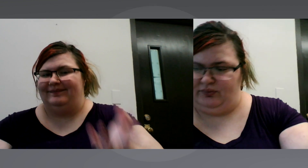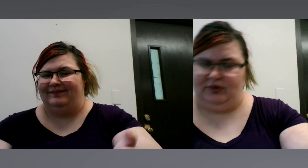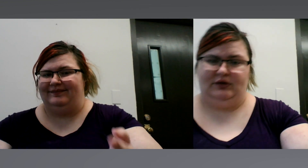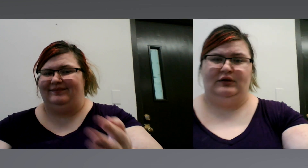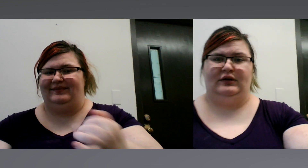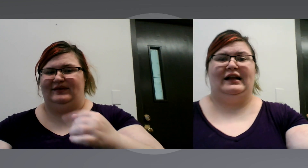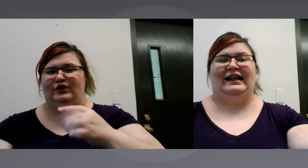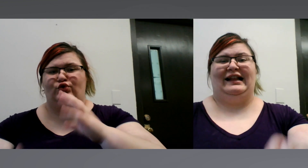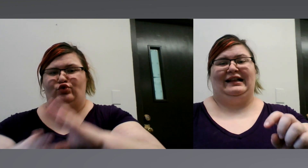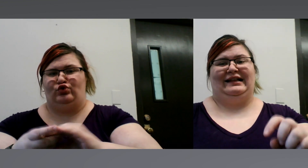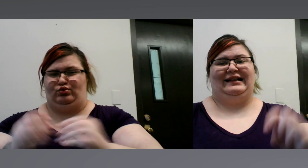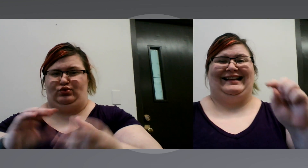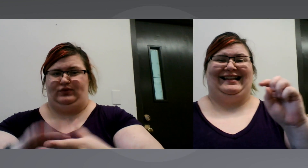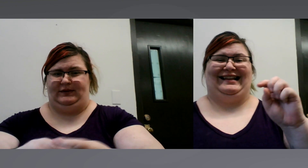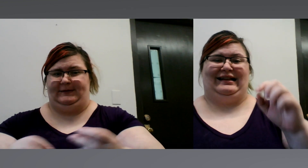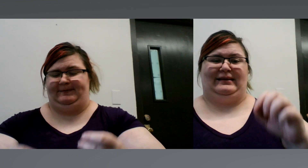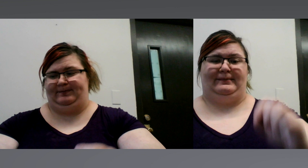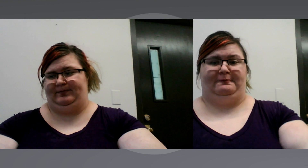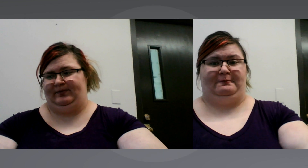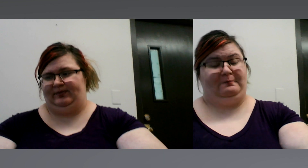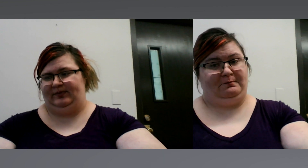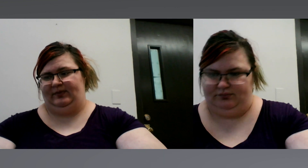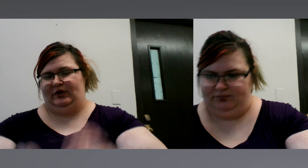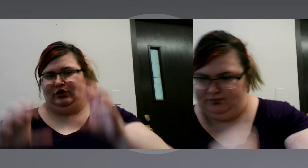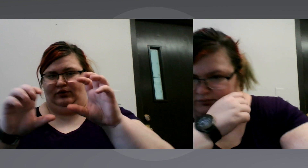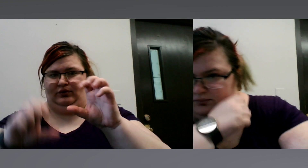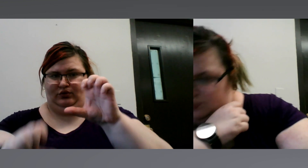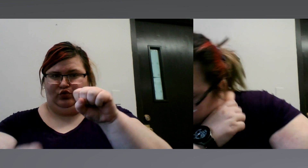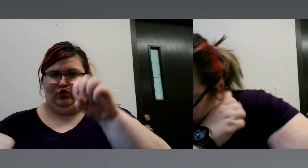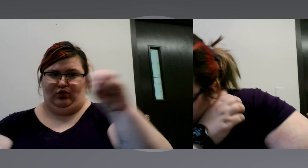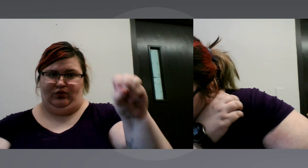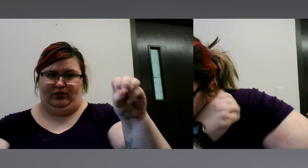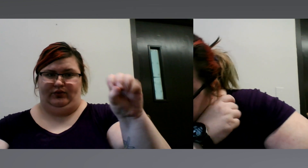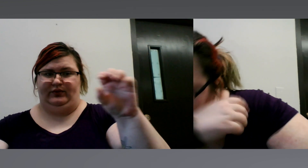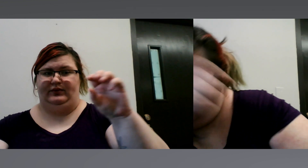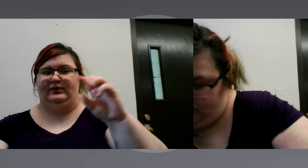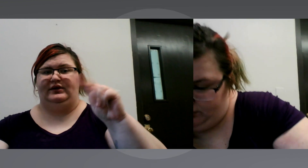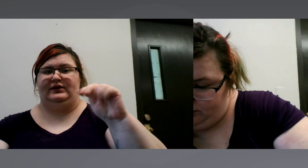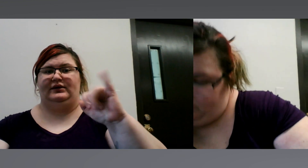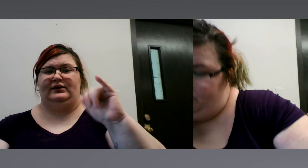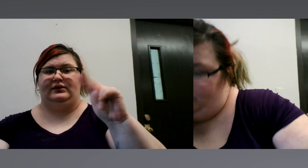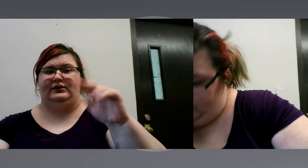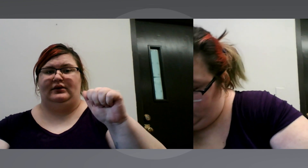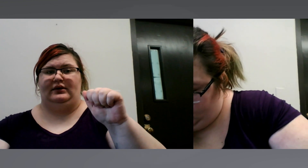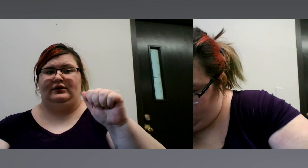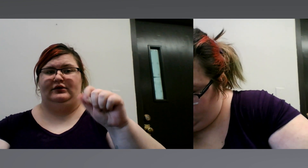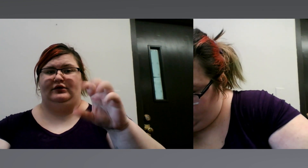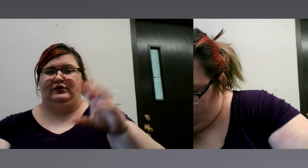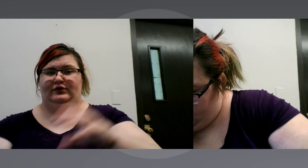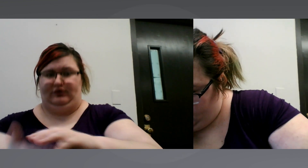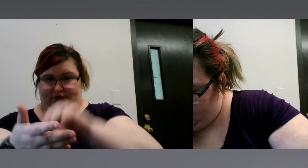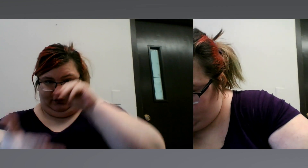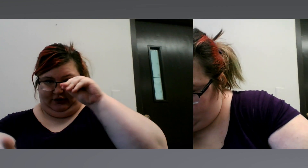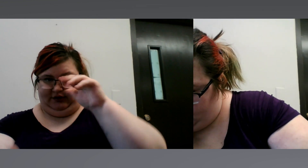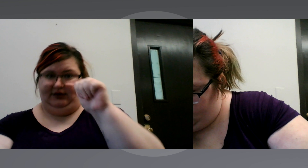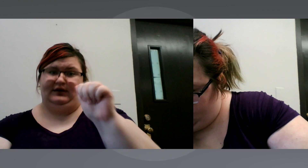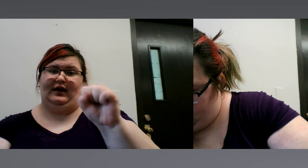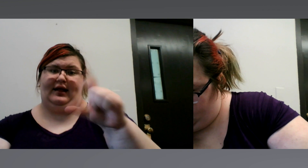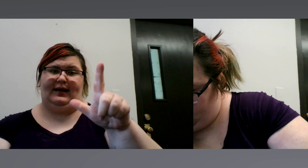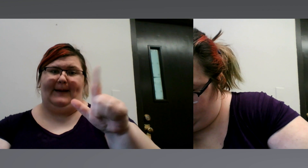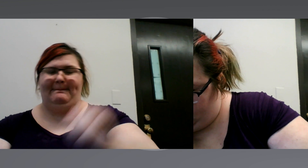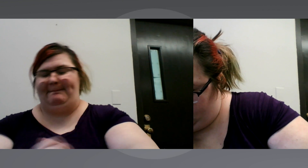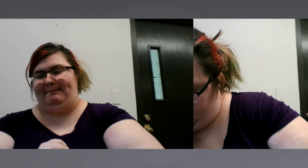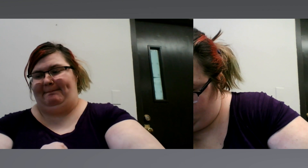That is how we just it's us being in the story, but not we're not we're part of the